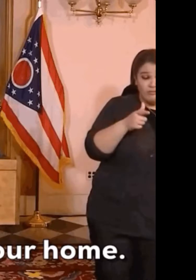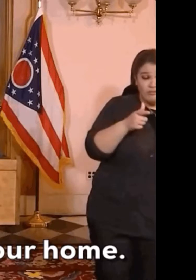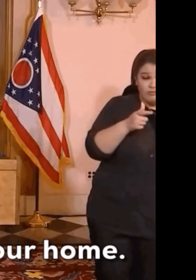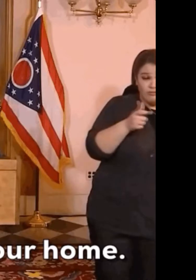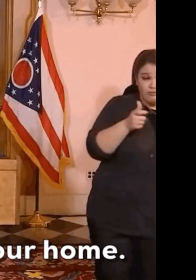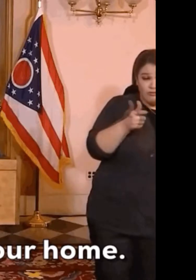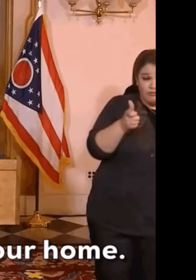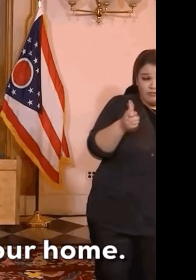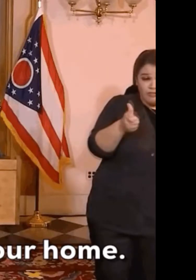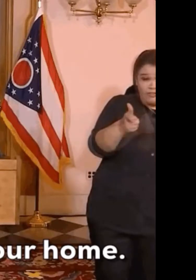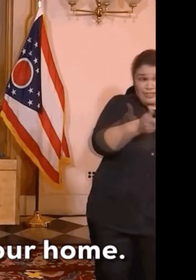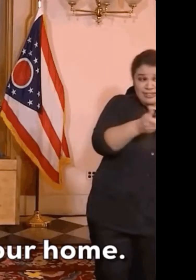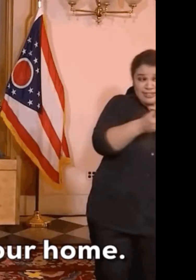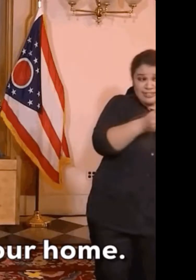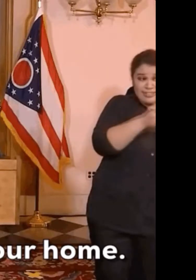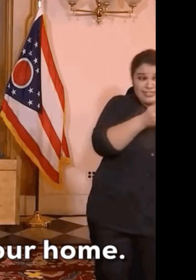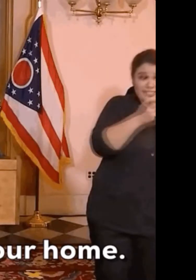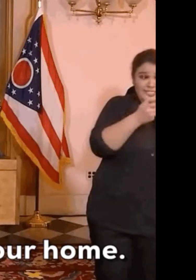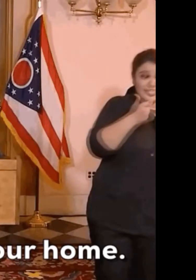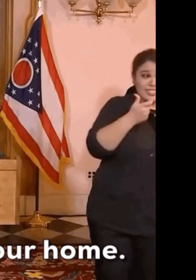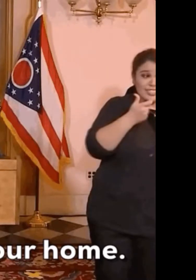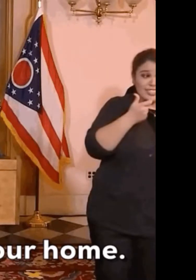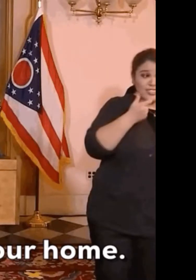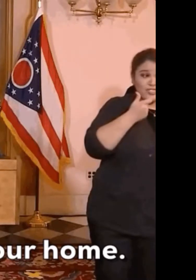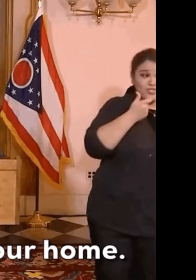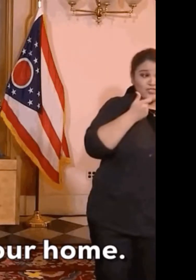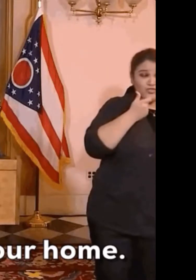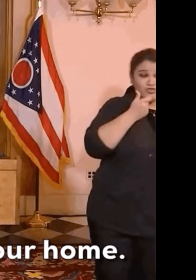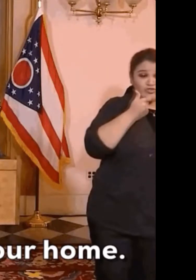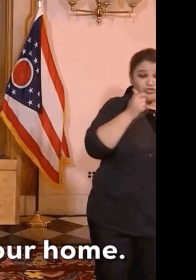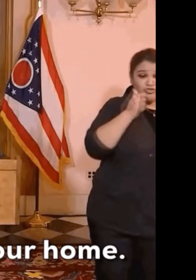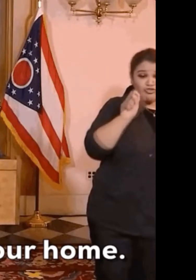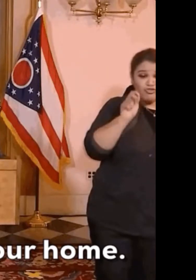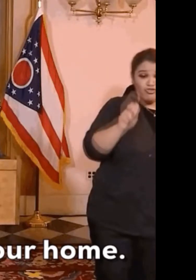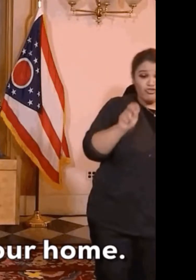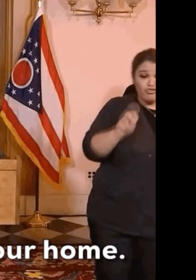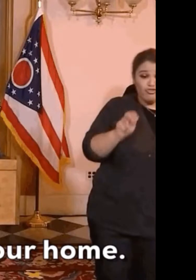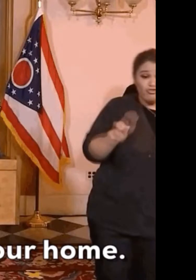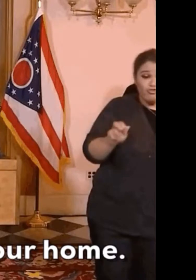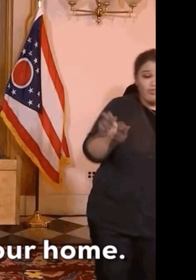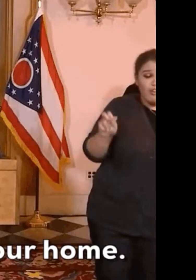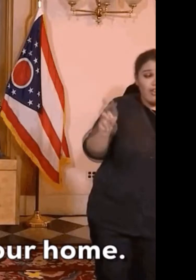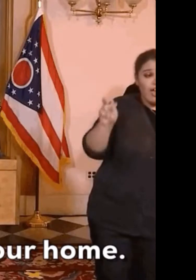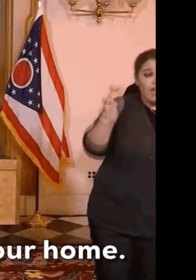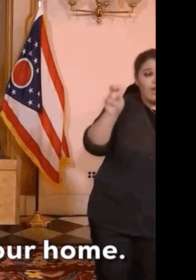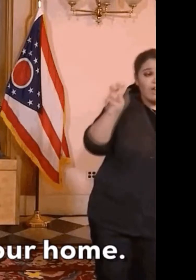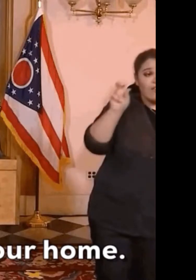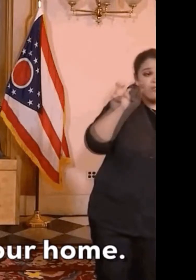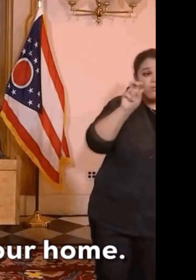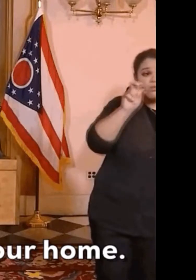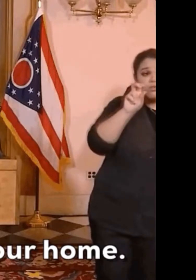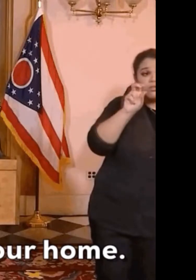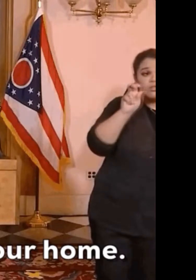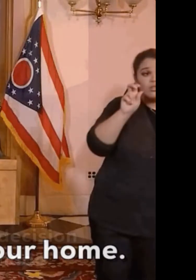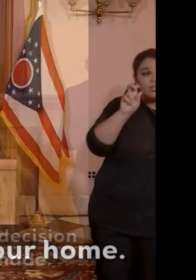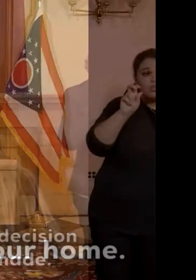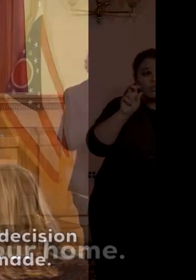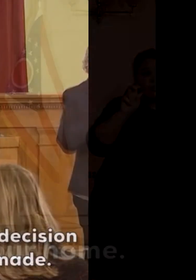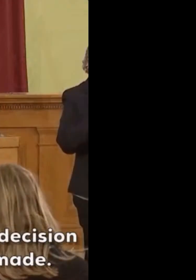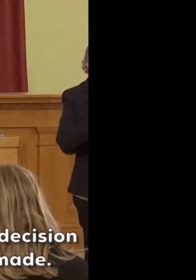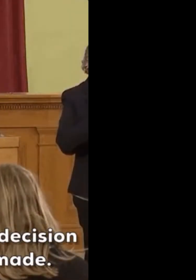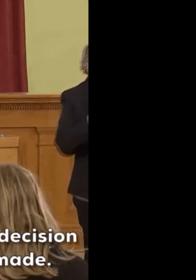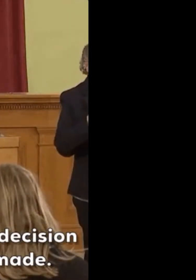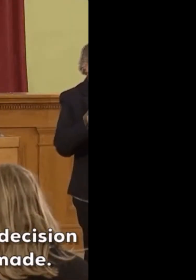and that they cannot enforce social distancing in the stores. Indifference to your specific mandates for essential businesses, they have allowed